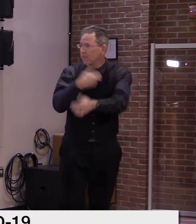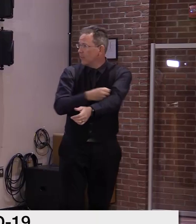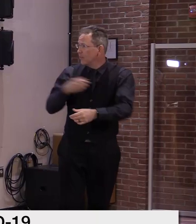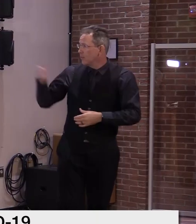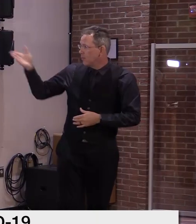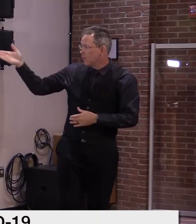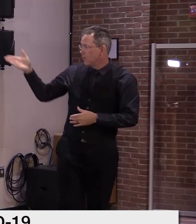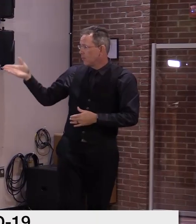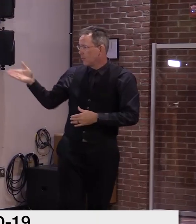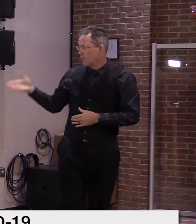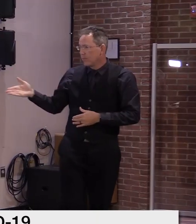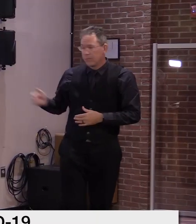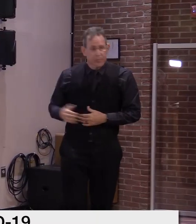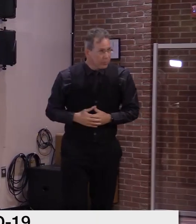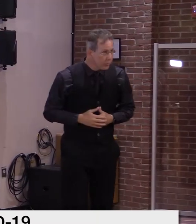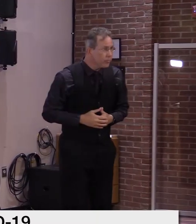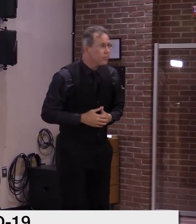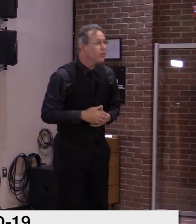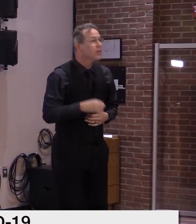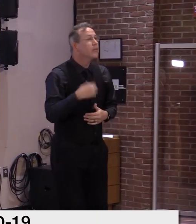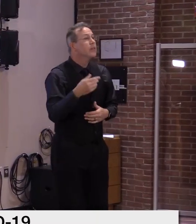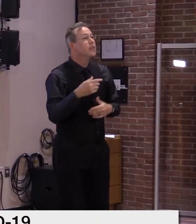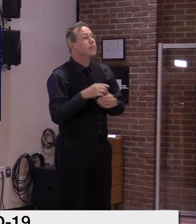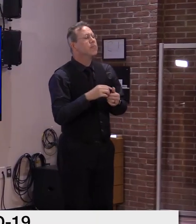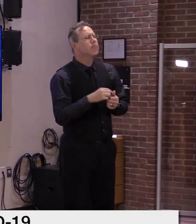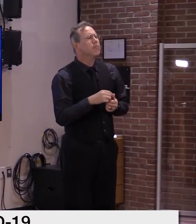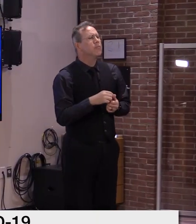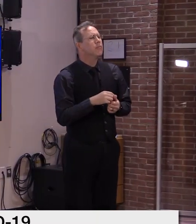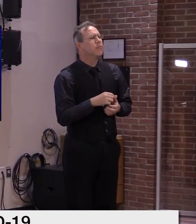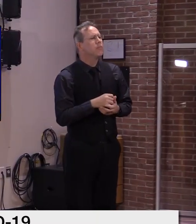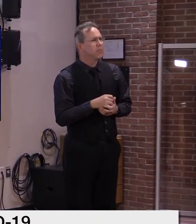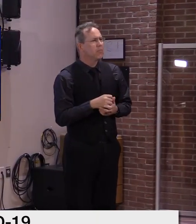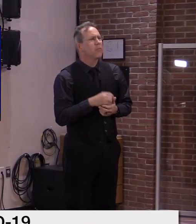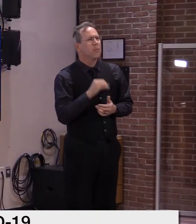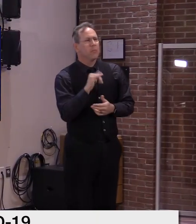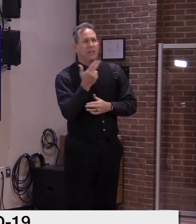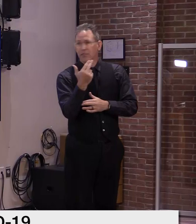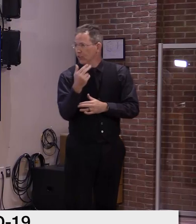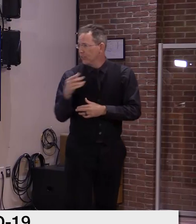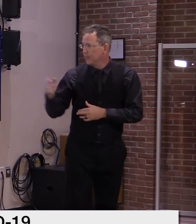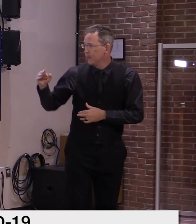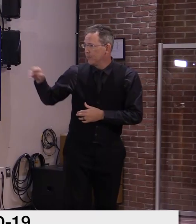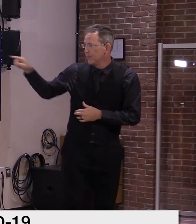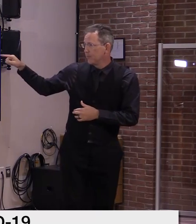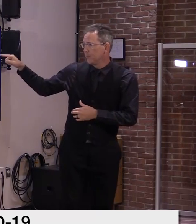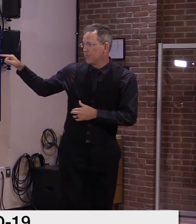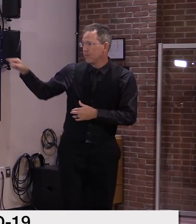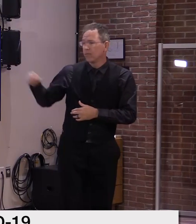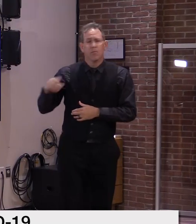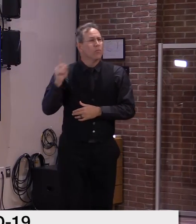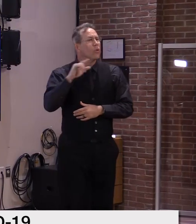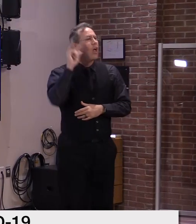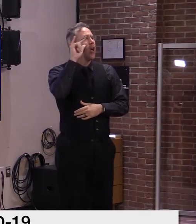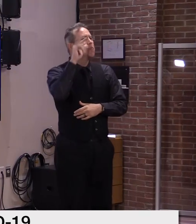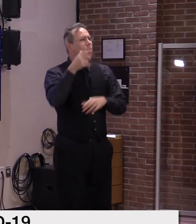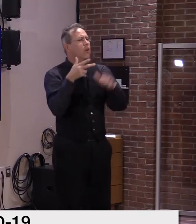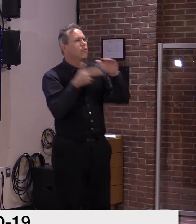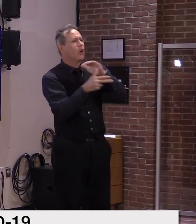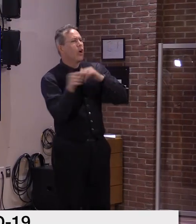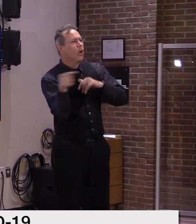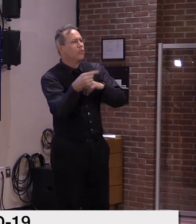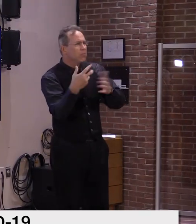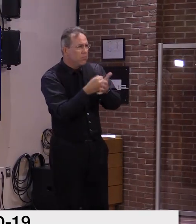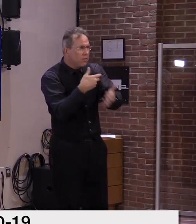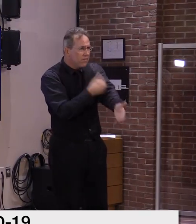AOT Garage this Thursday, May 13th. Registration will open soon for the drive-through